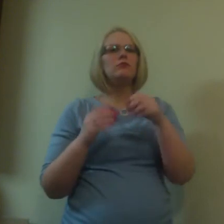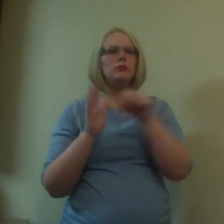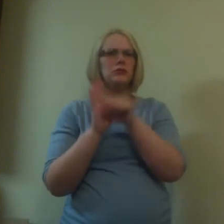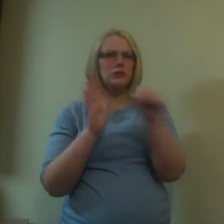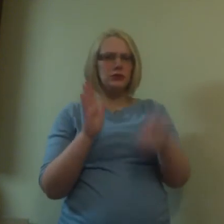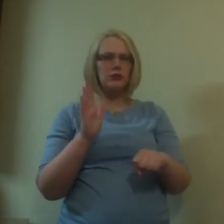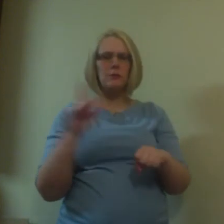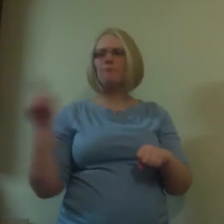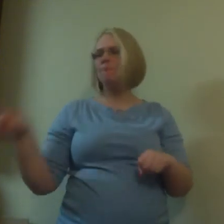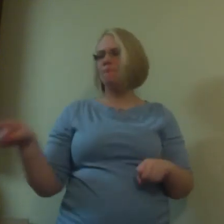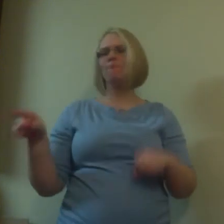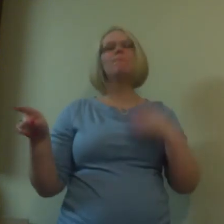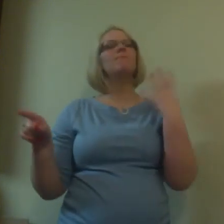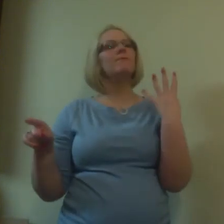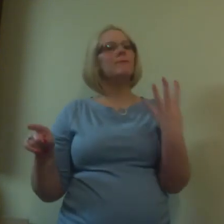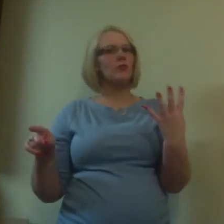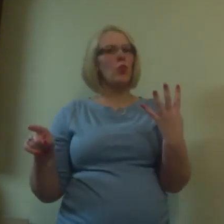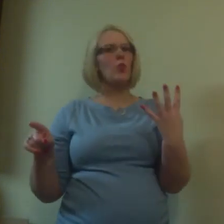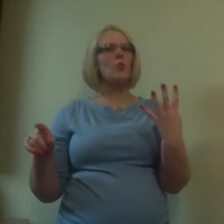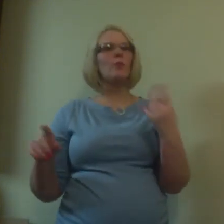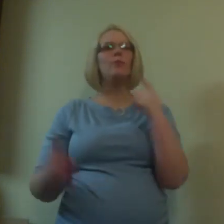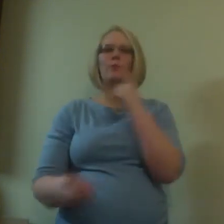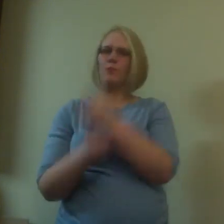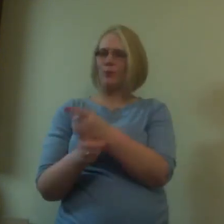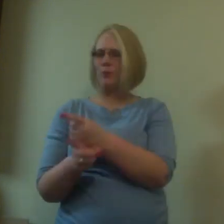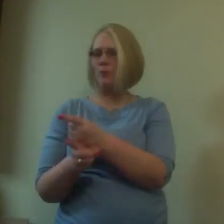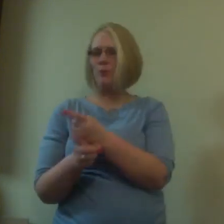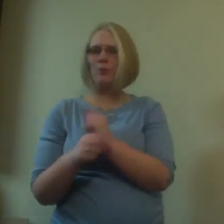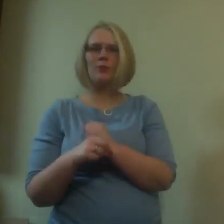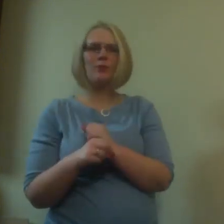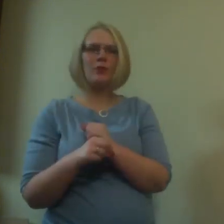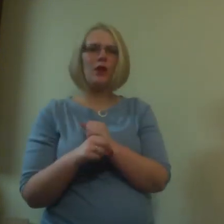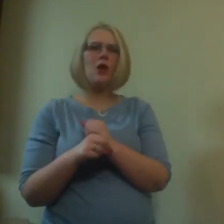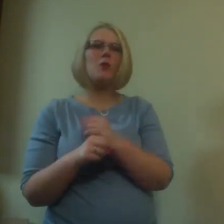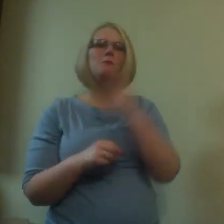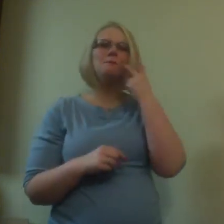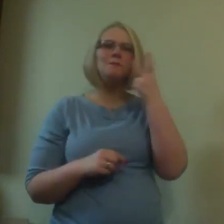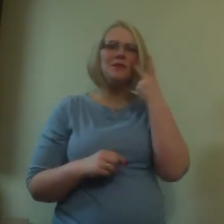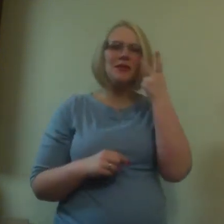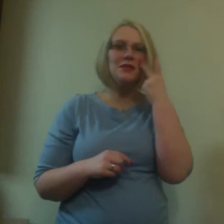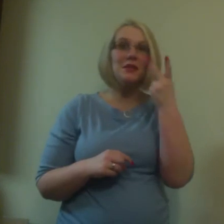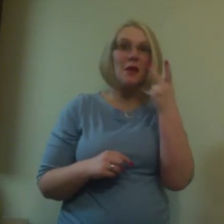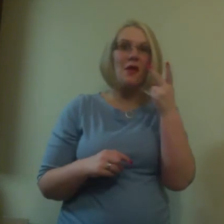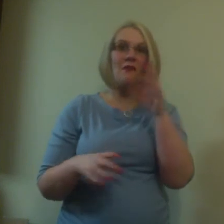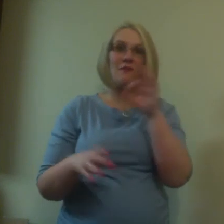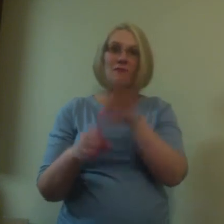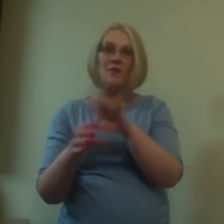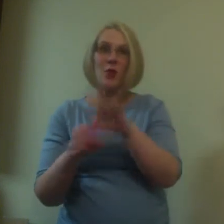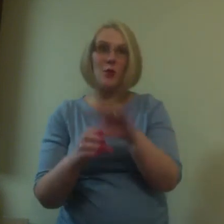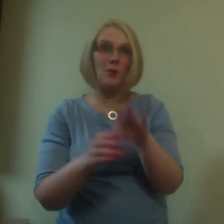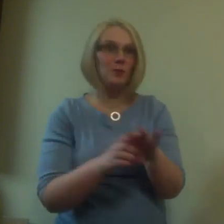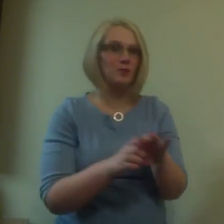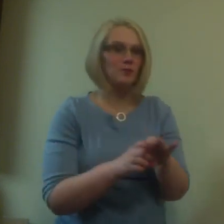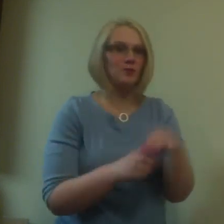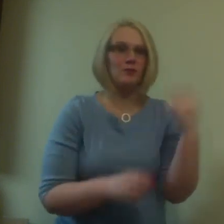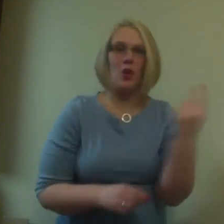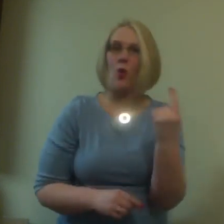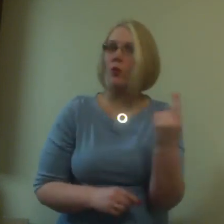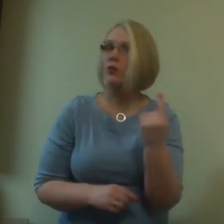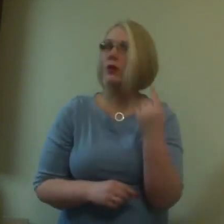seasons. Let's see. Let's take a vote. You can only vote one time.